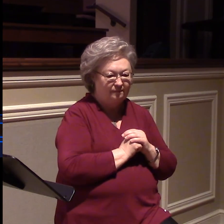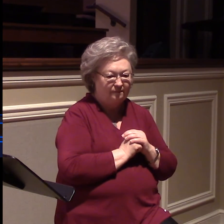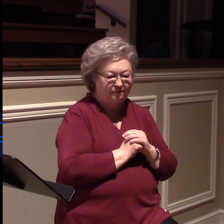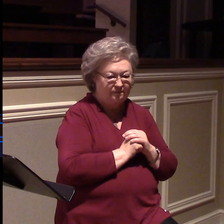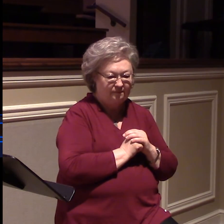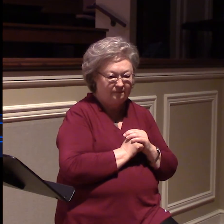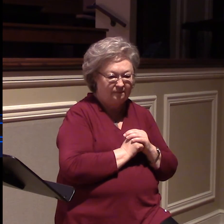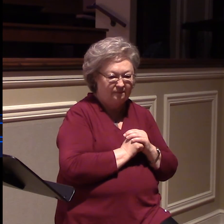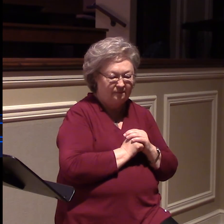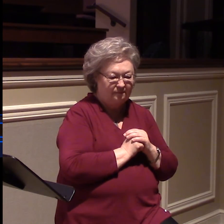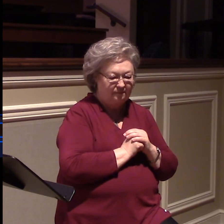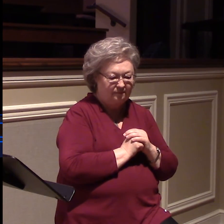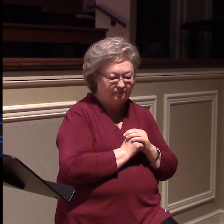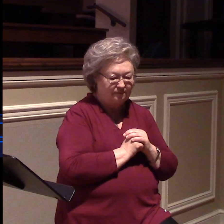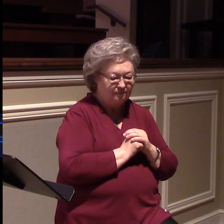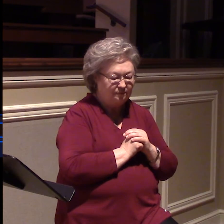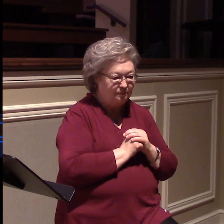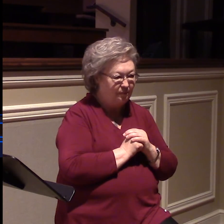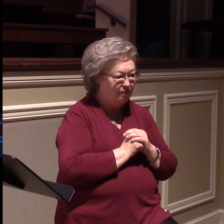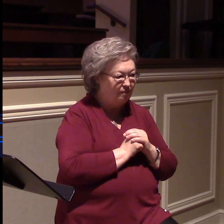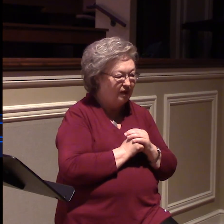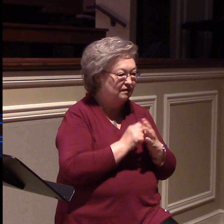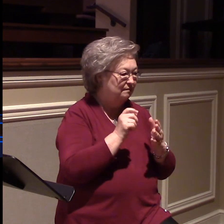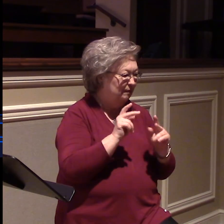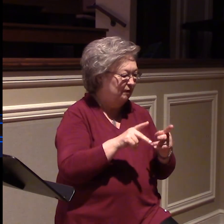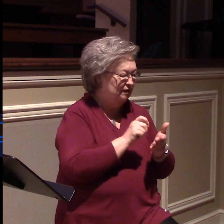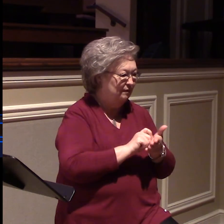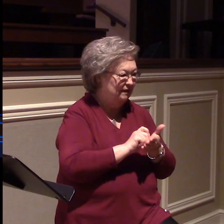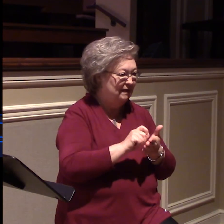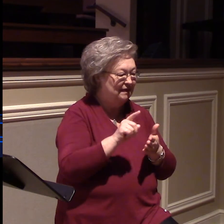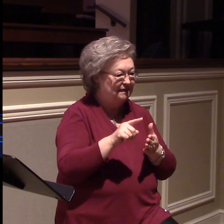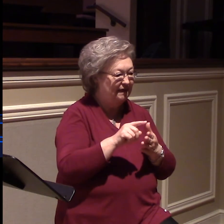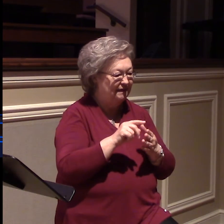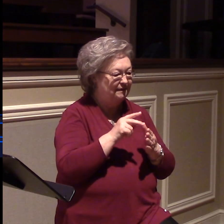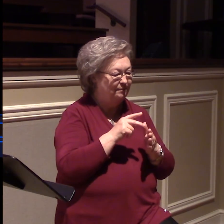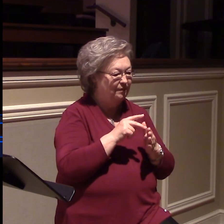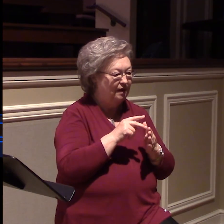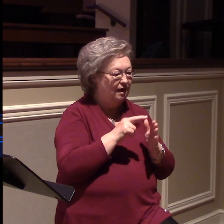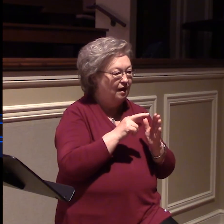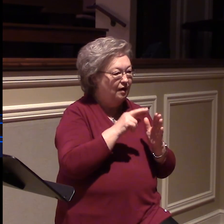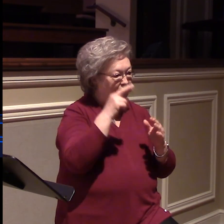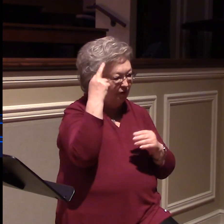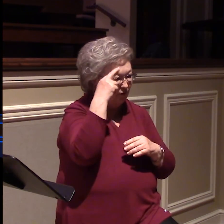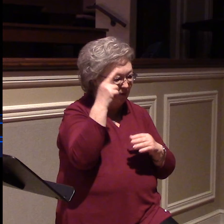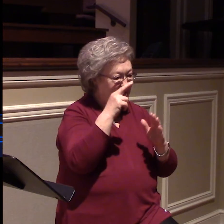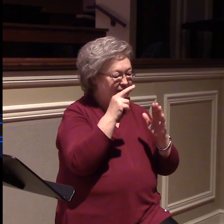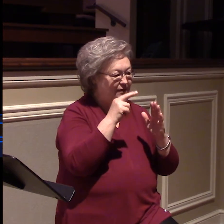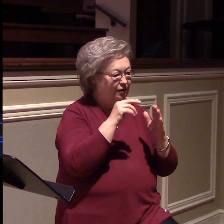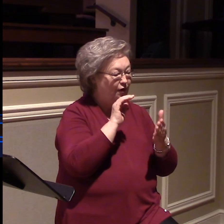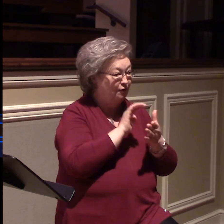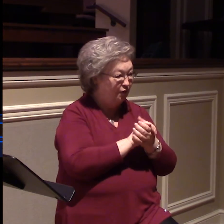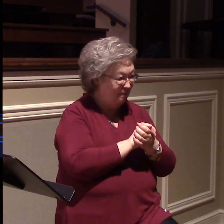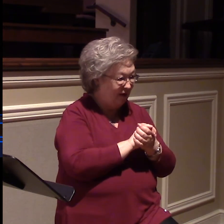really, really good. He's really smart. And here's what he says about marriage. He says, the principle of marriage is this, that in everything worth having, even in every